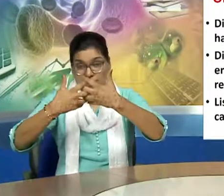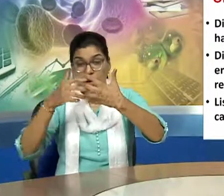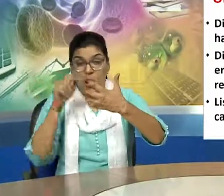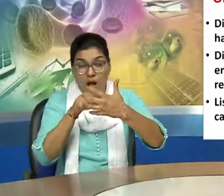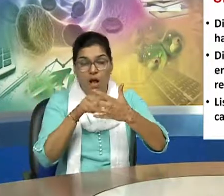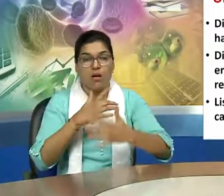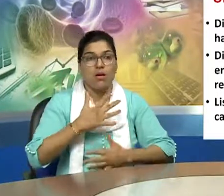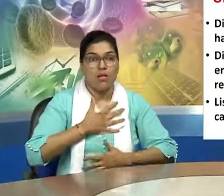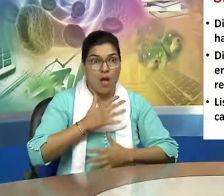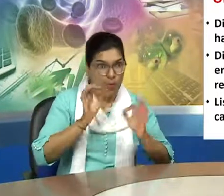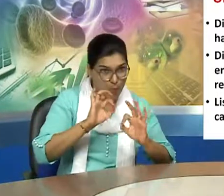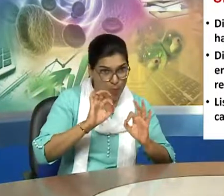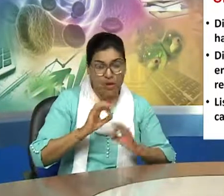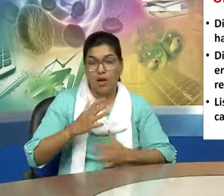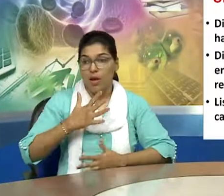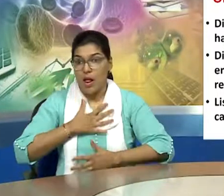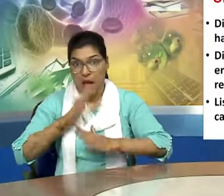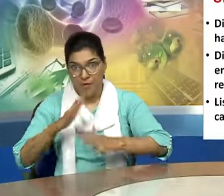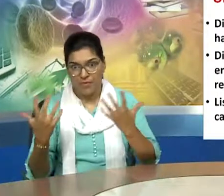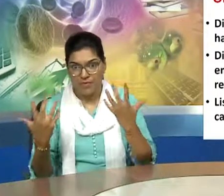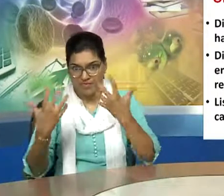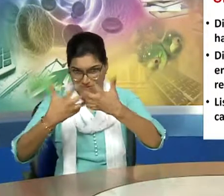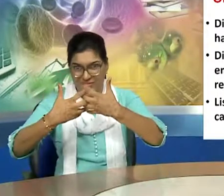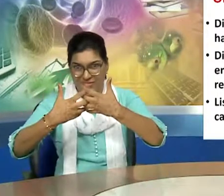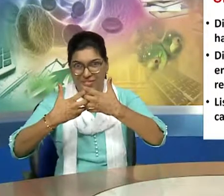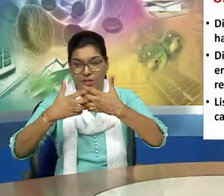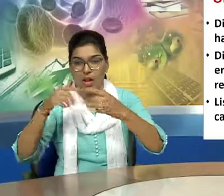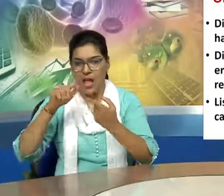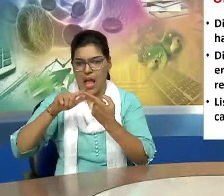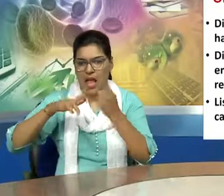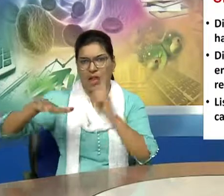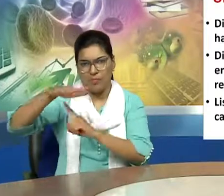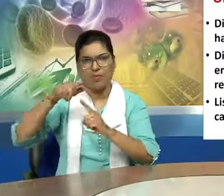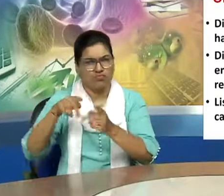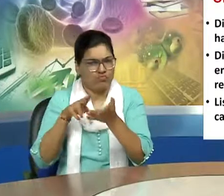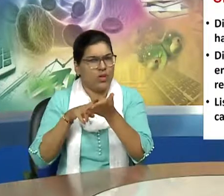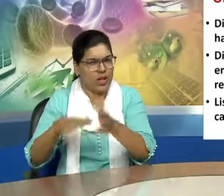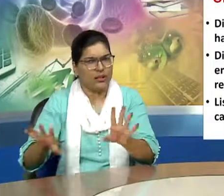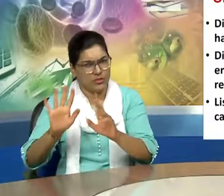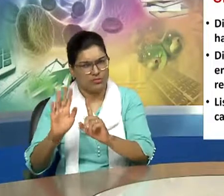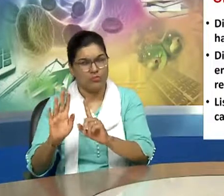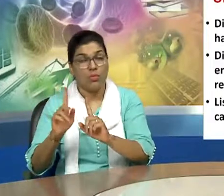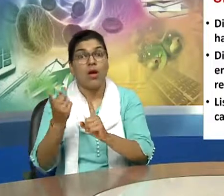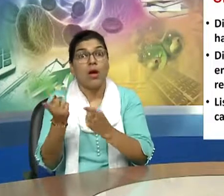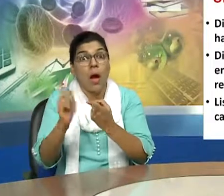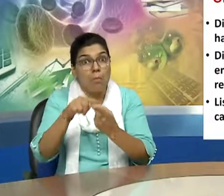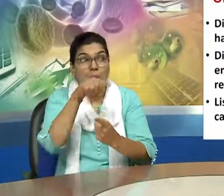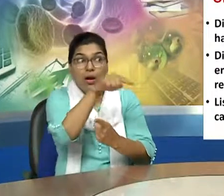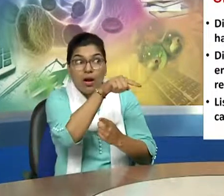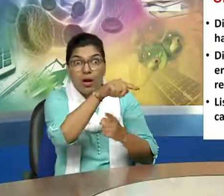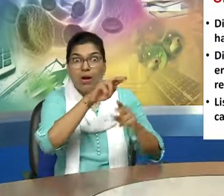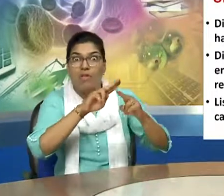abiotic resources. Biotic resources are those resources which